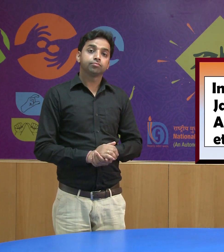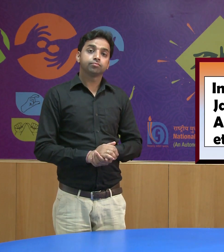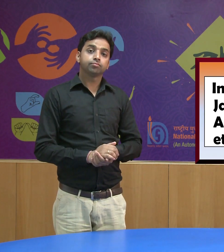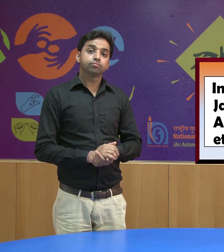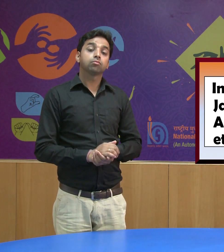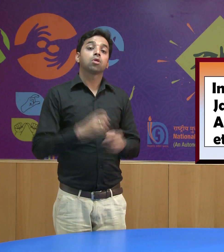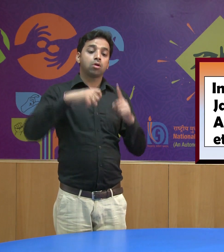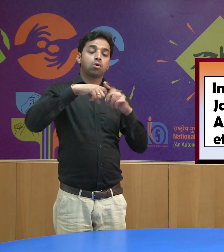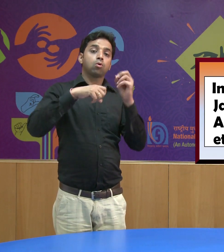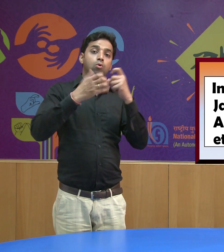Korea,